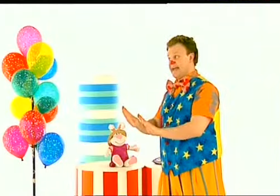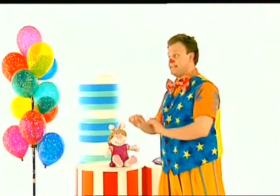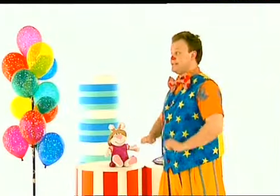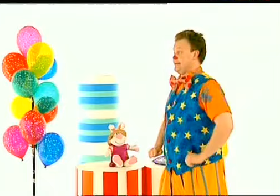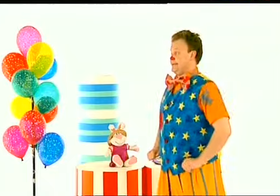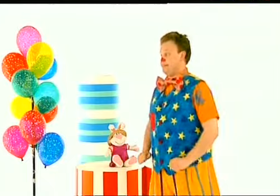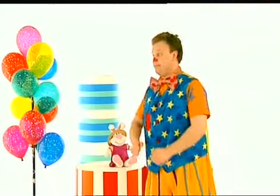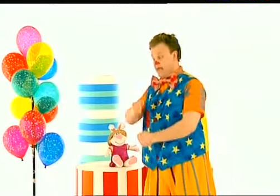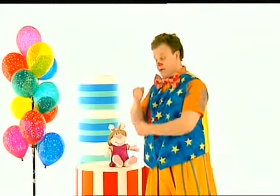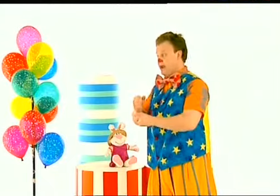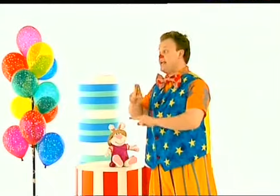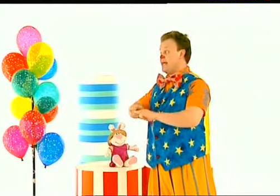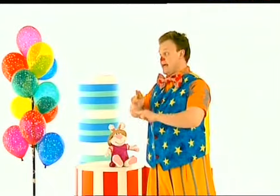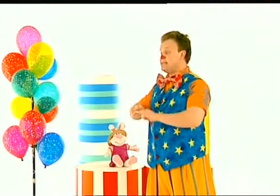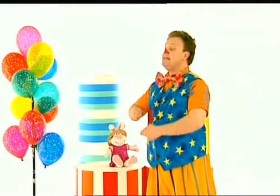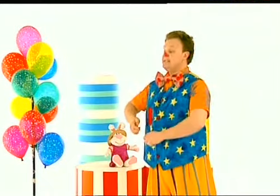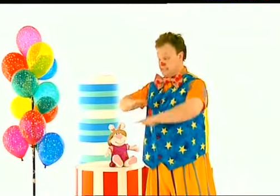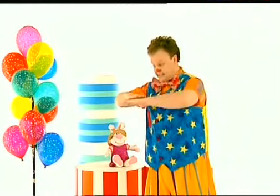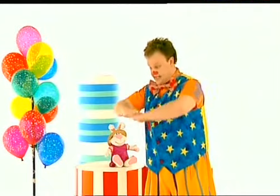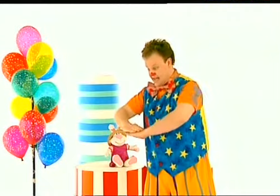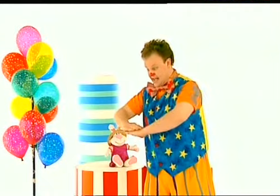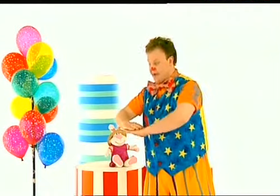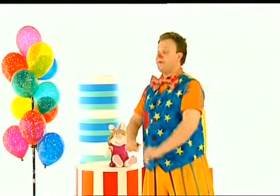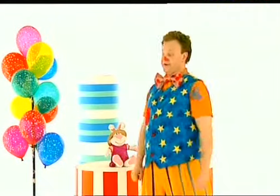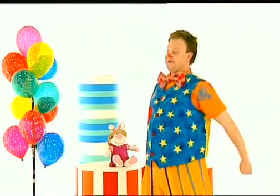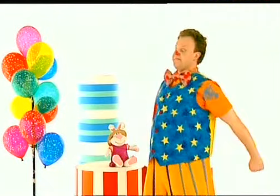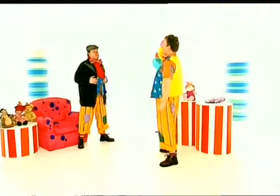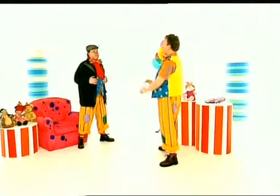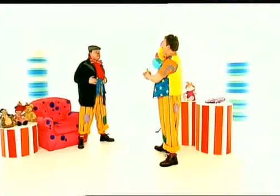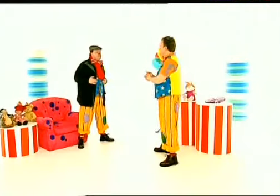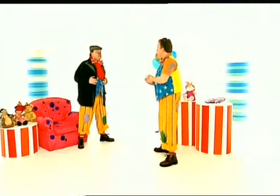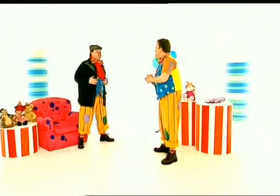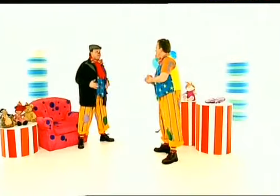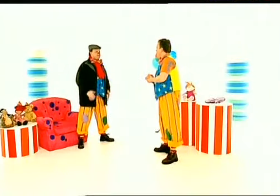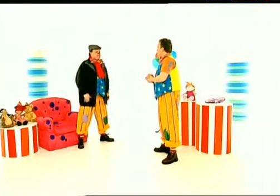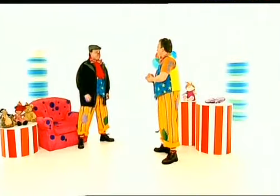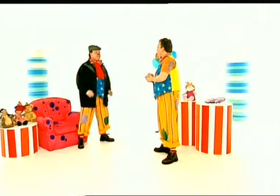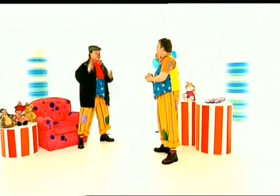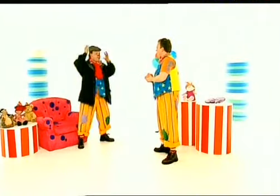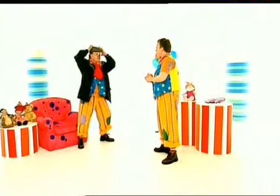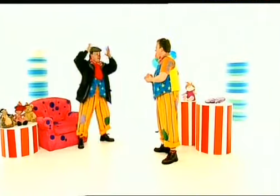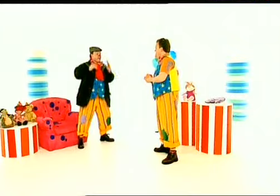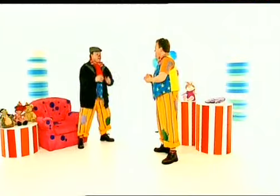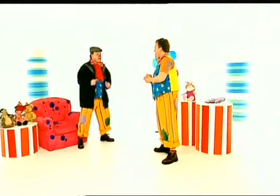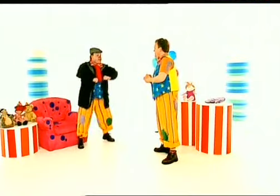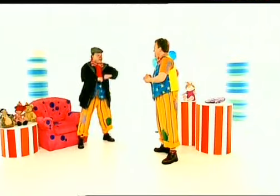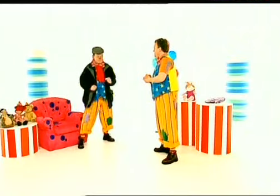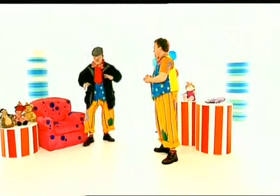Wait. Grandad, sit down. I think Mr. Tumble wants you to sit down, Grandad